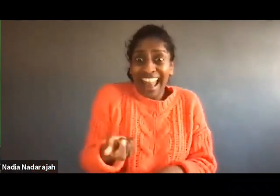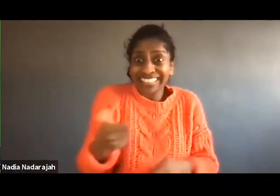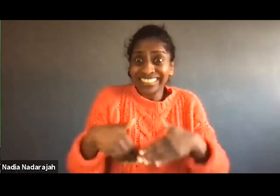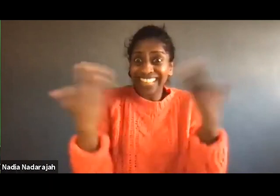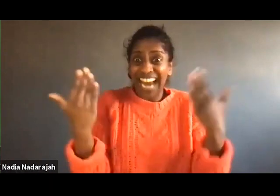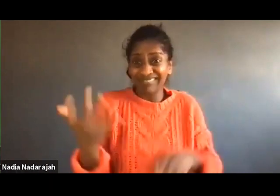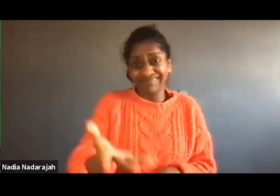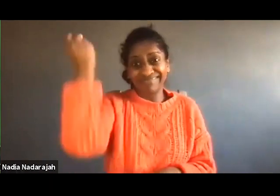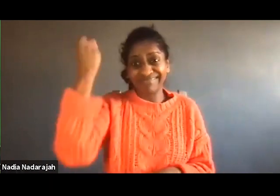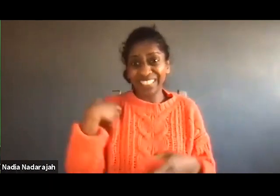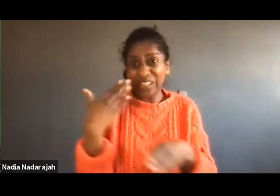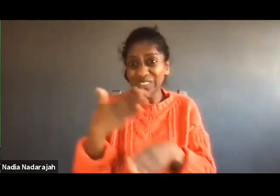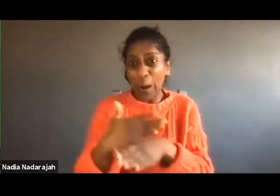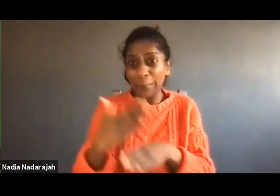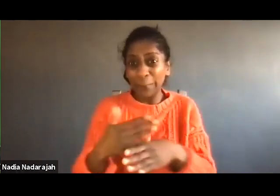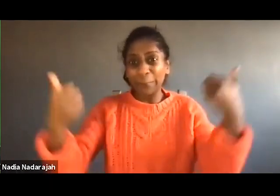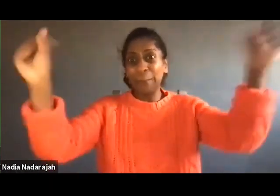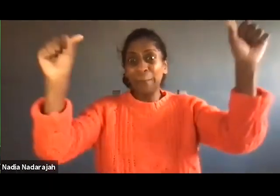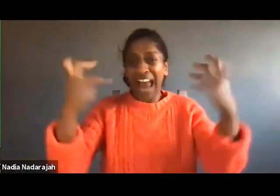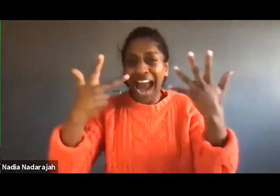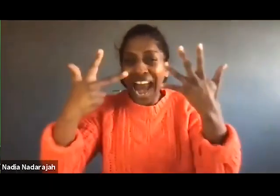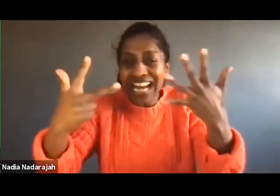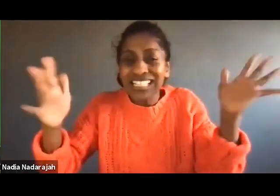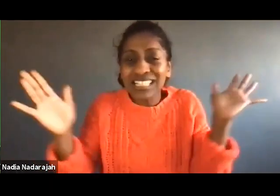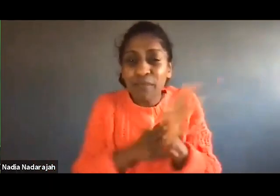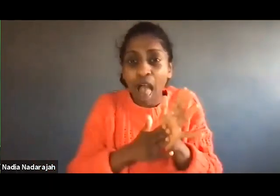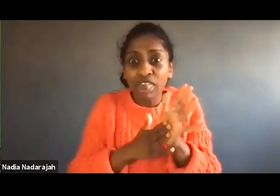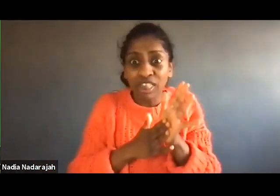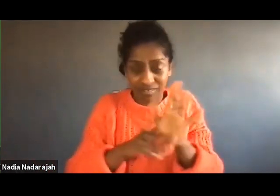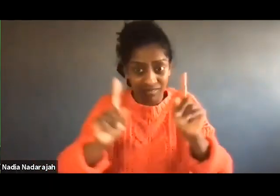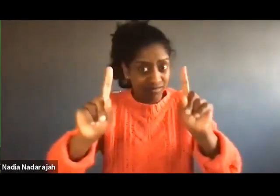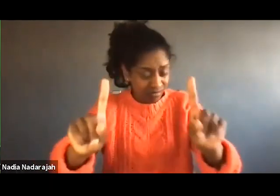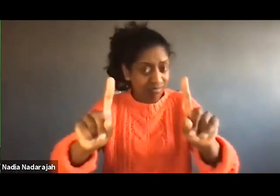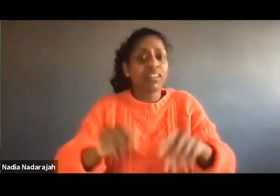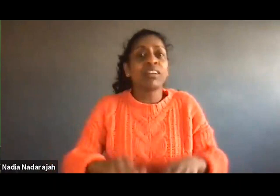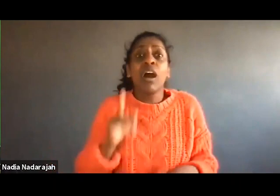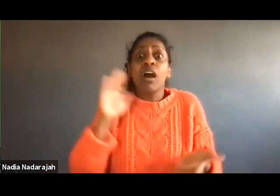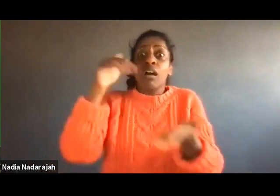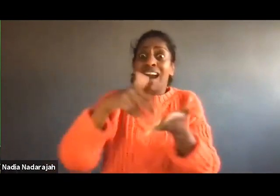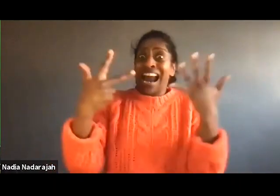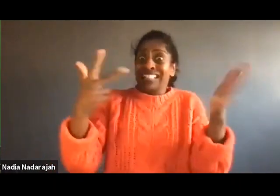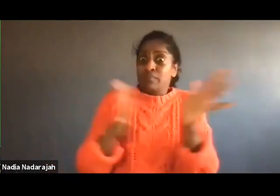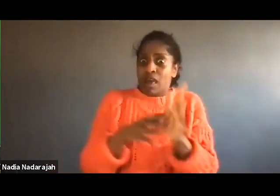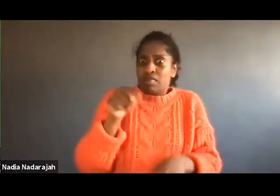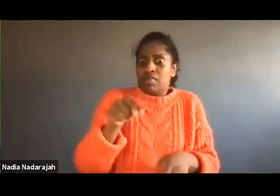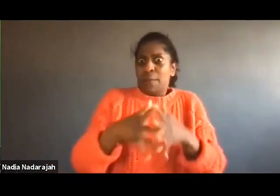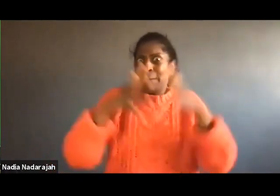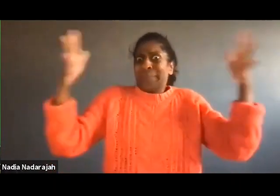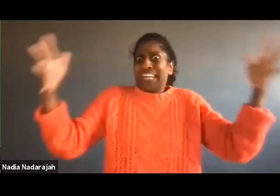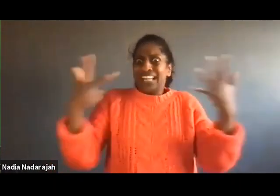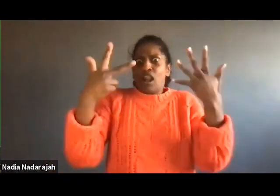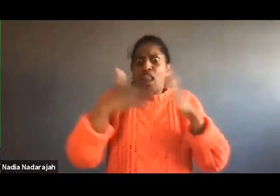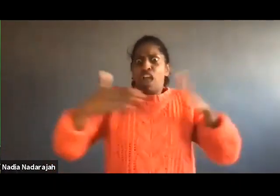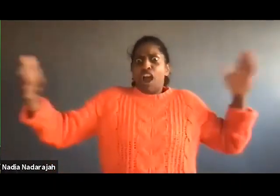So, it's a really positive way of getting jobs, and a lot of the time these are very